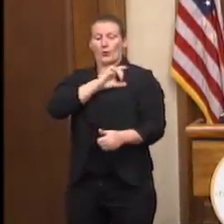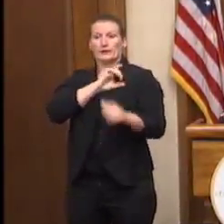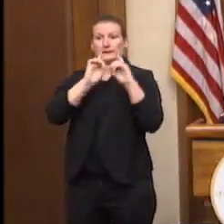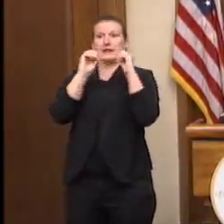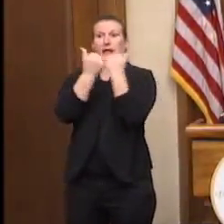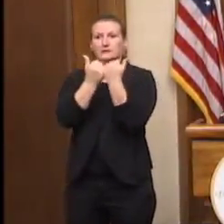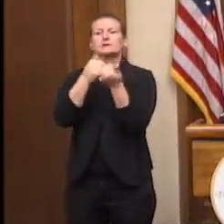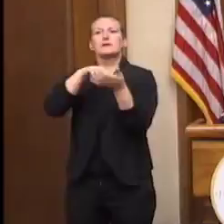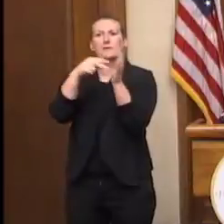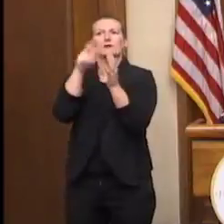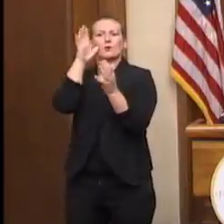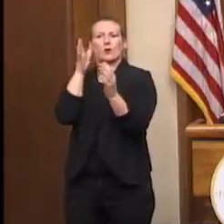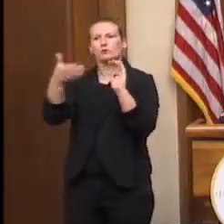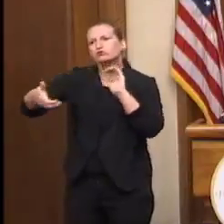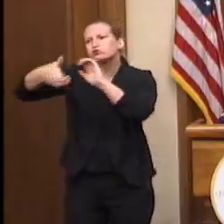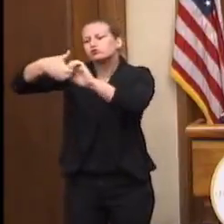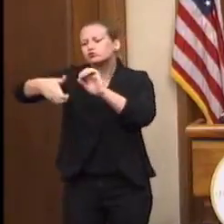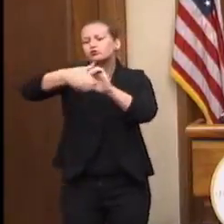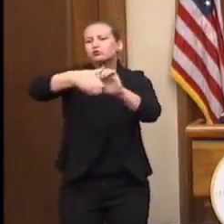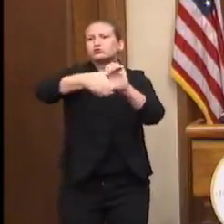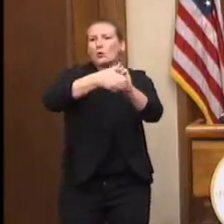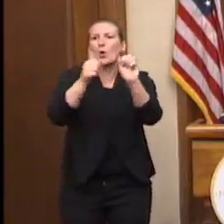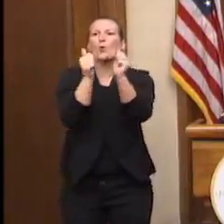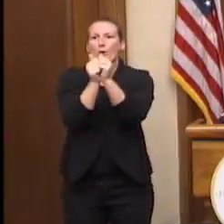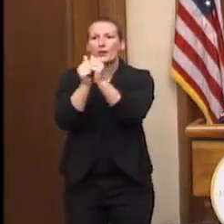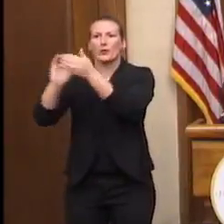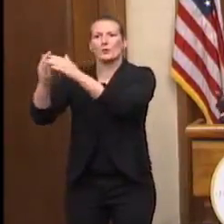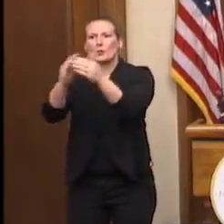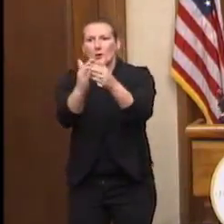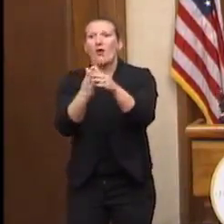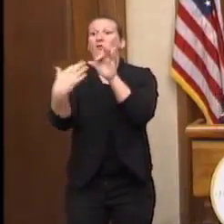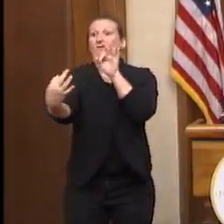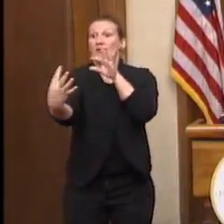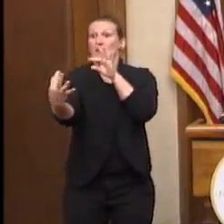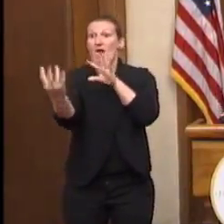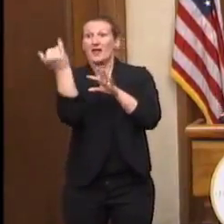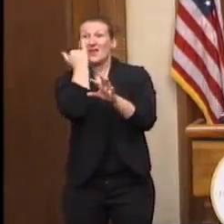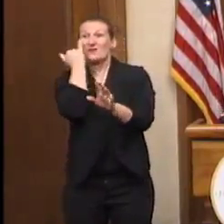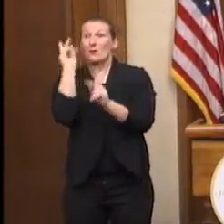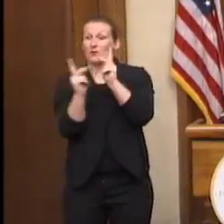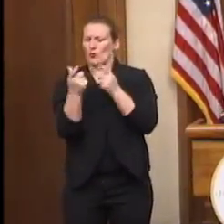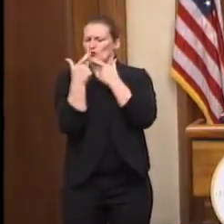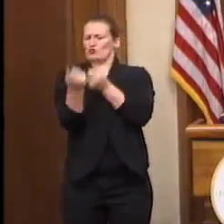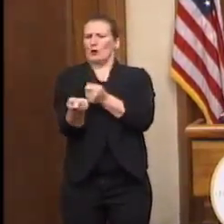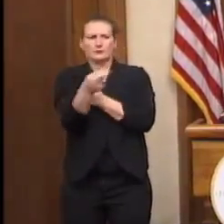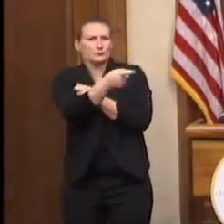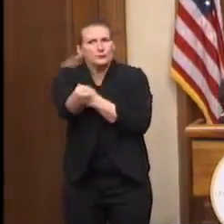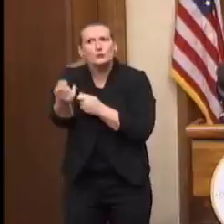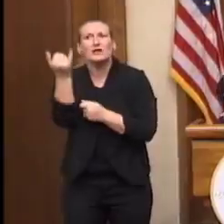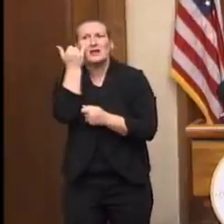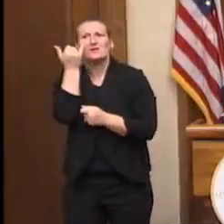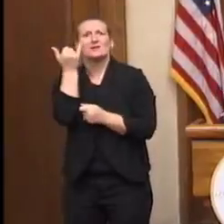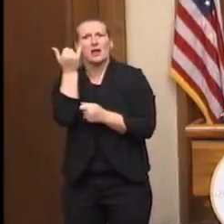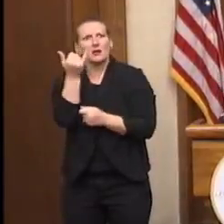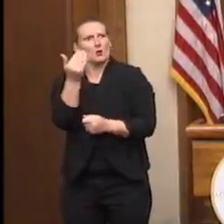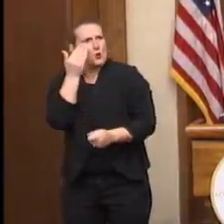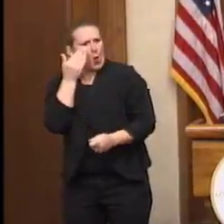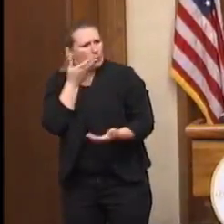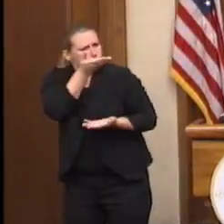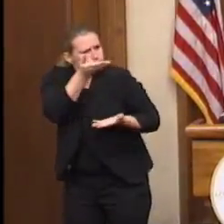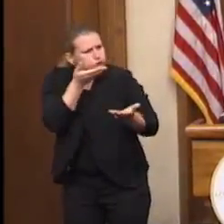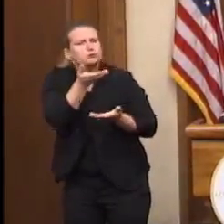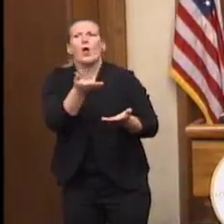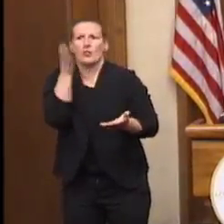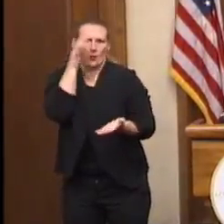very closely, get a lot of feedback from them. When people are trusting you, when people know you, they are always more willing to help you